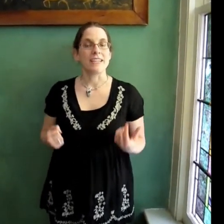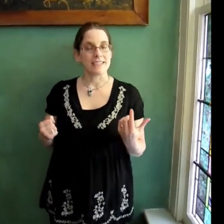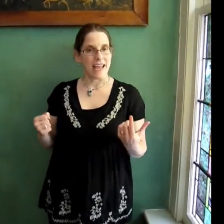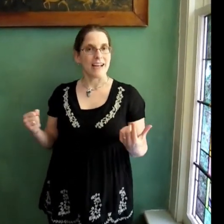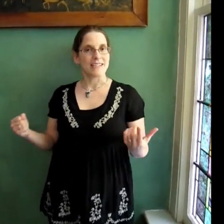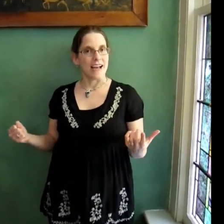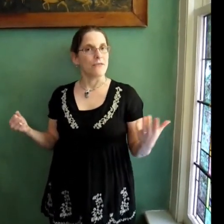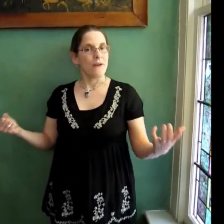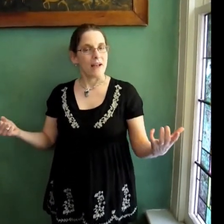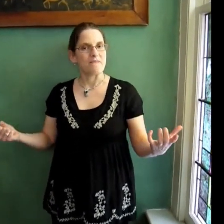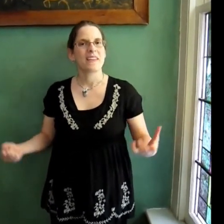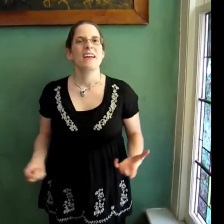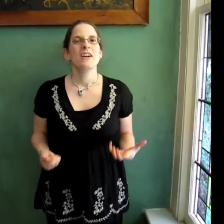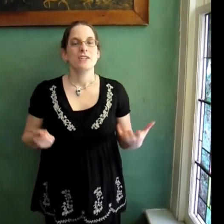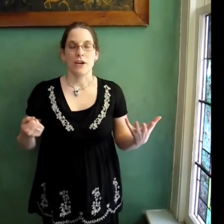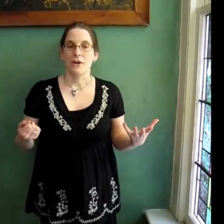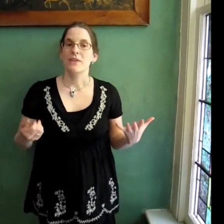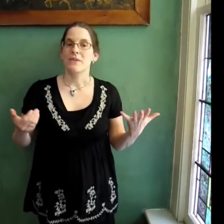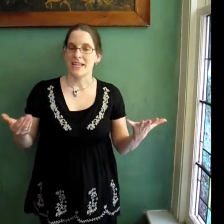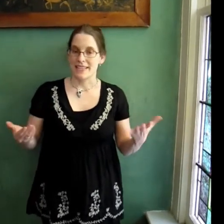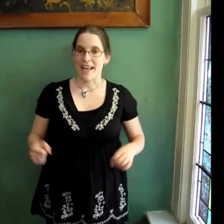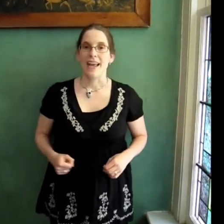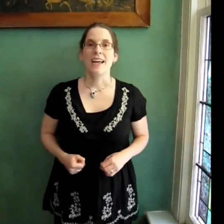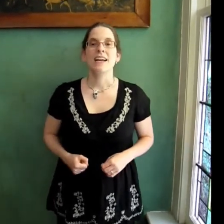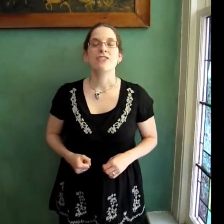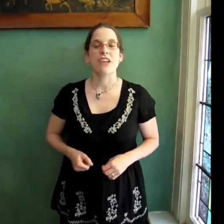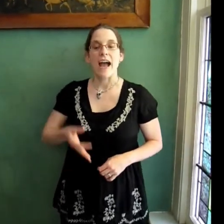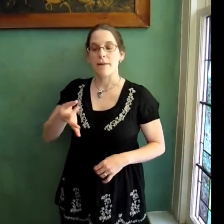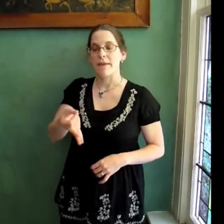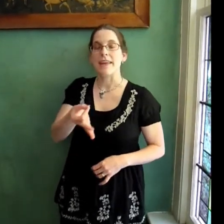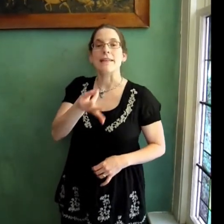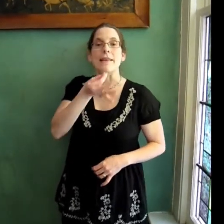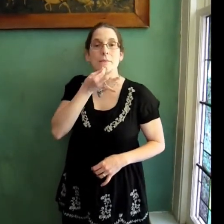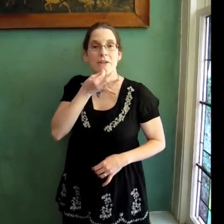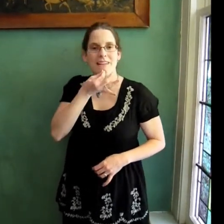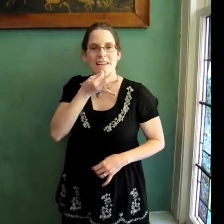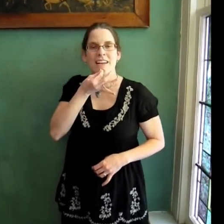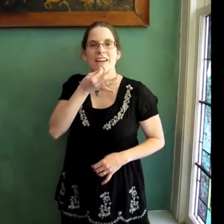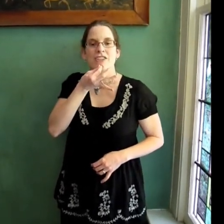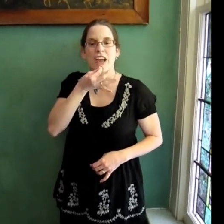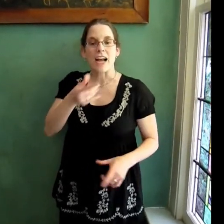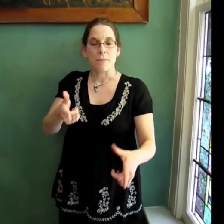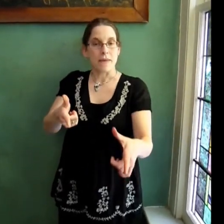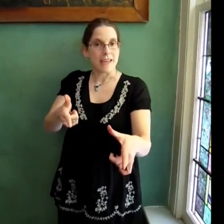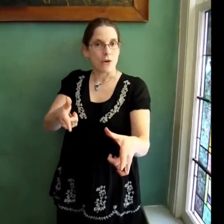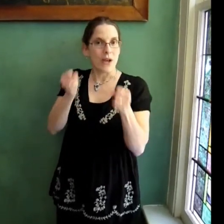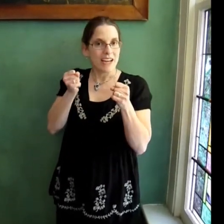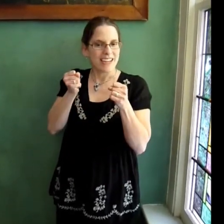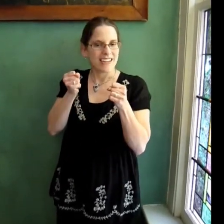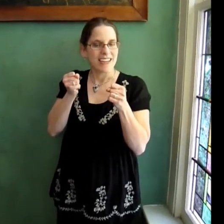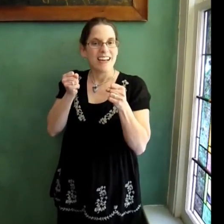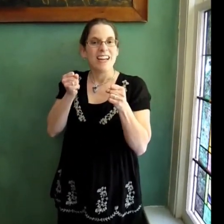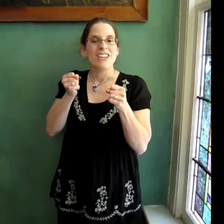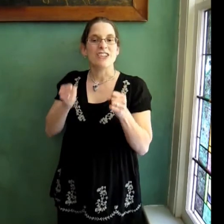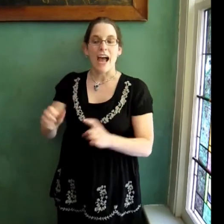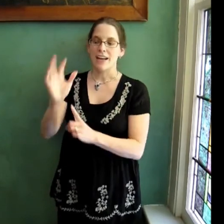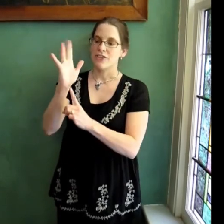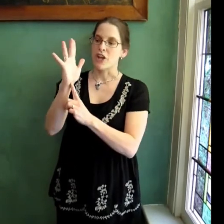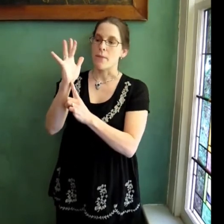say and sign the rhyme. So we can say, Jack B. Nimble. Jack B. Quick. Jack, jump